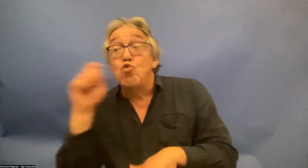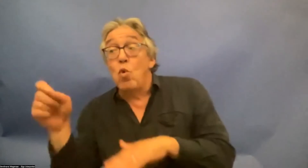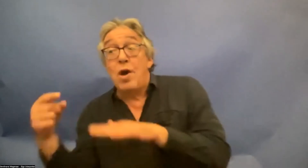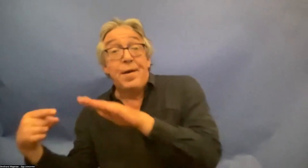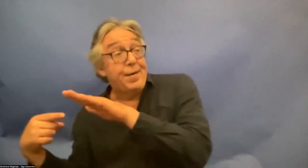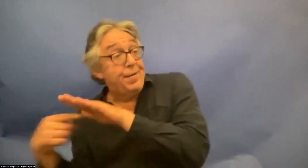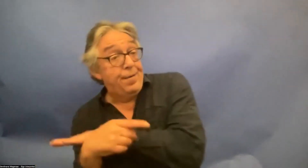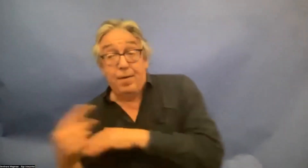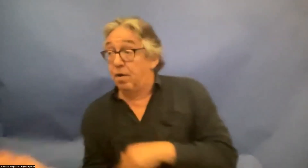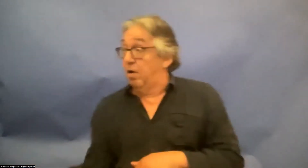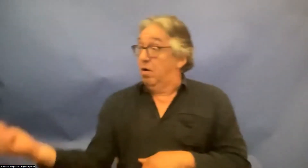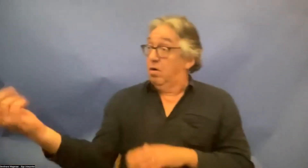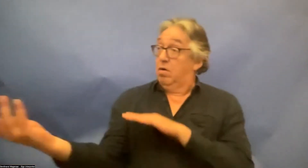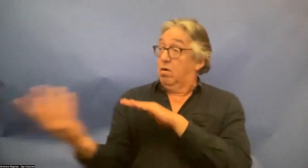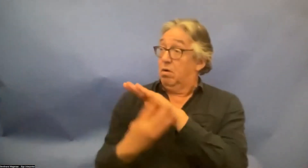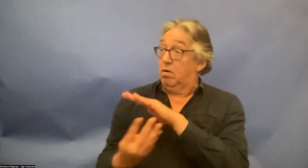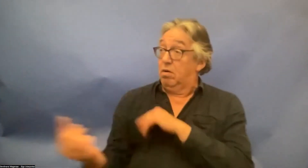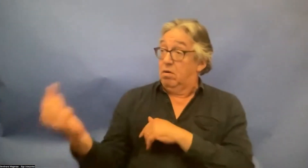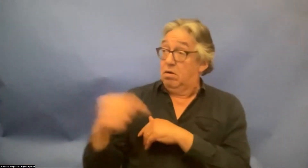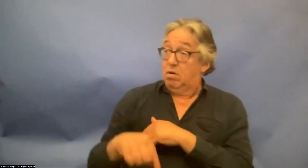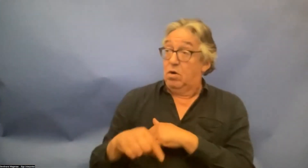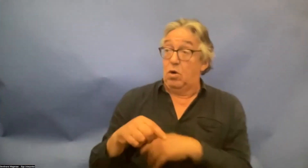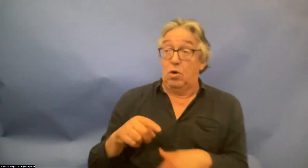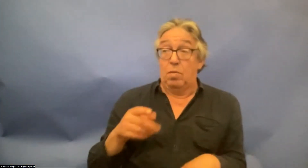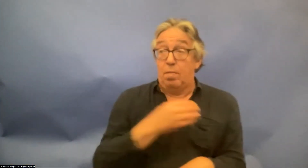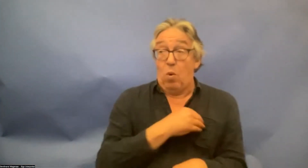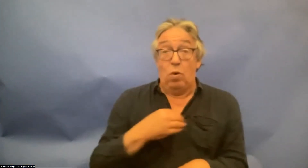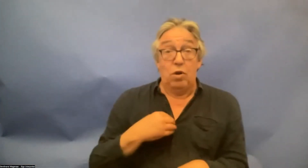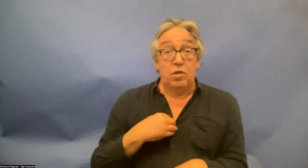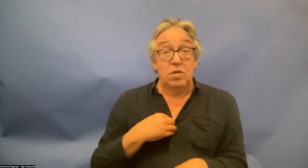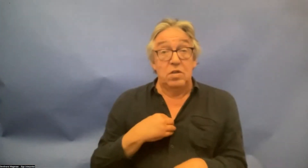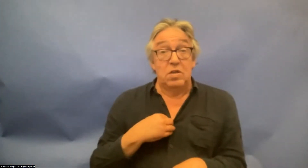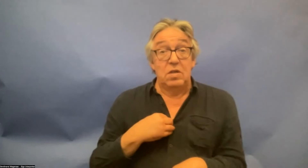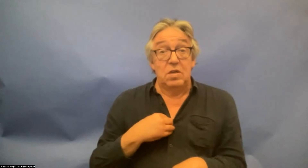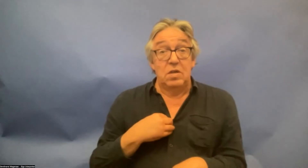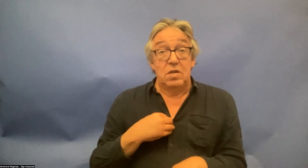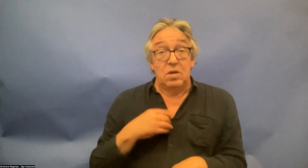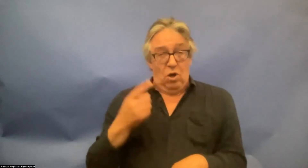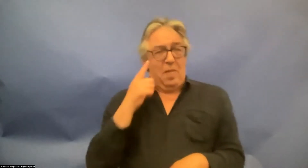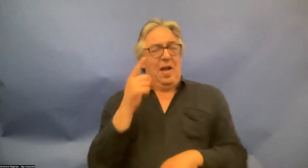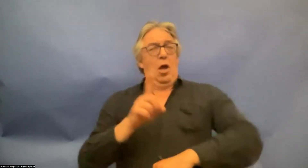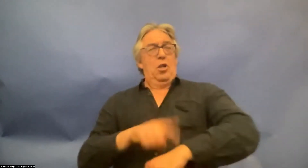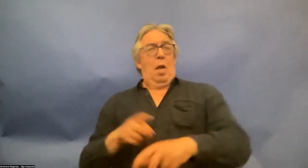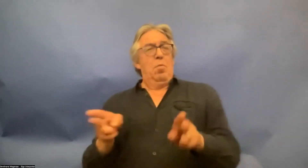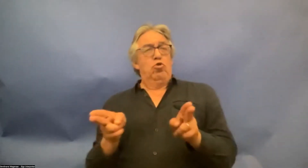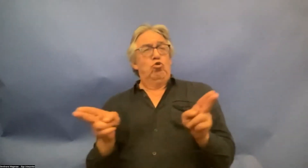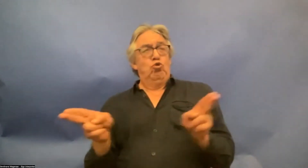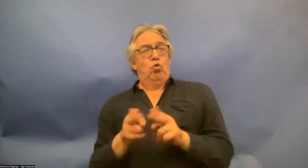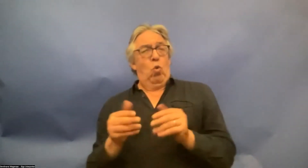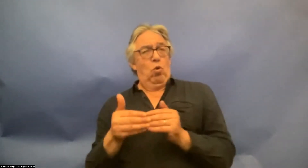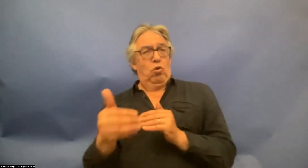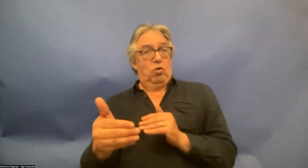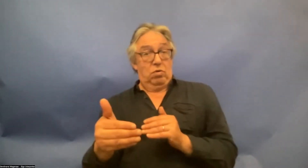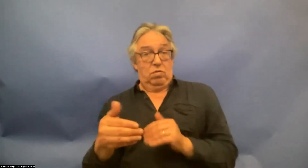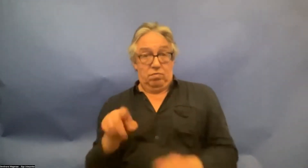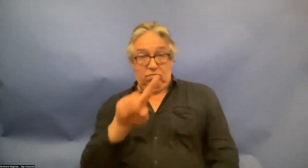predict what will be the situation with their situation after war in Ukraine, if they will be placed in the institution again or not. Probably